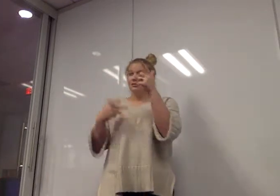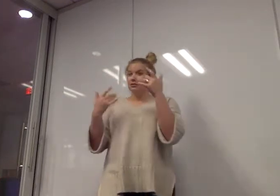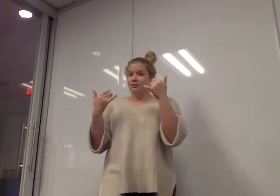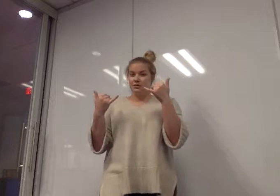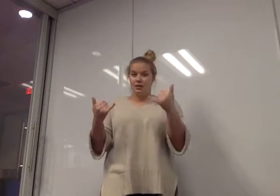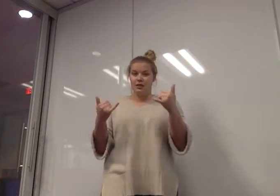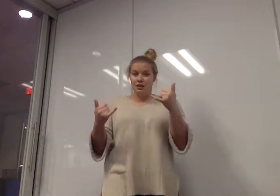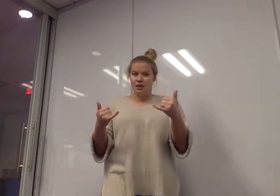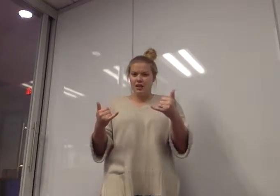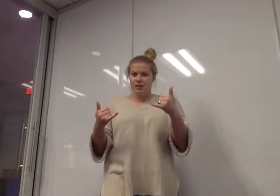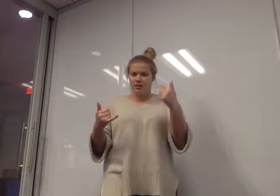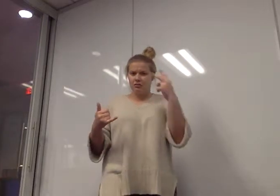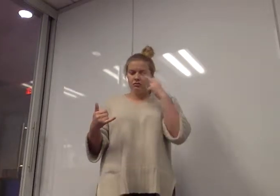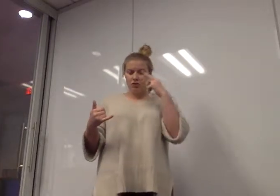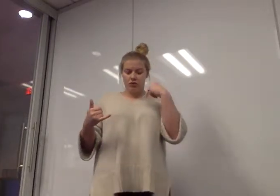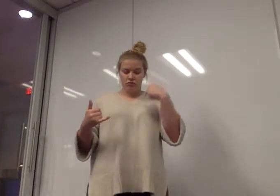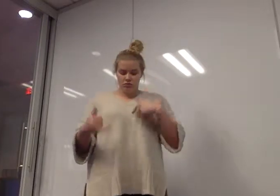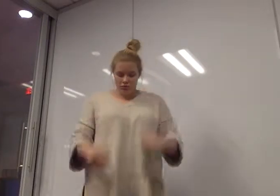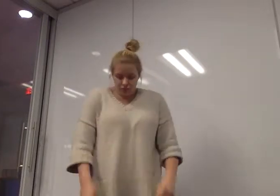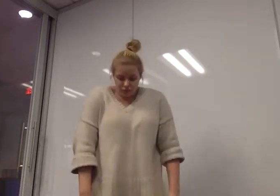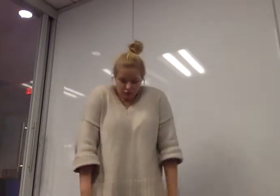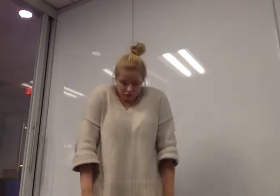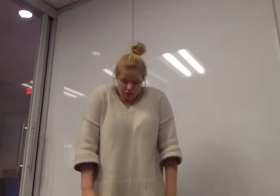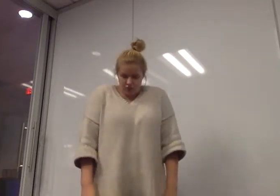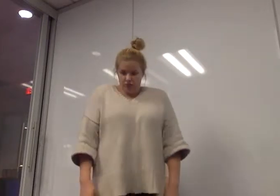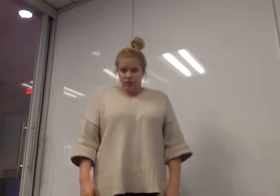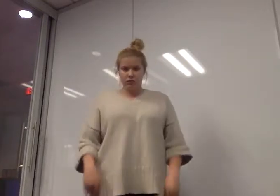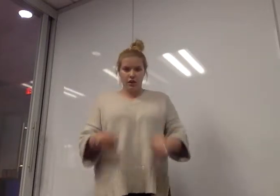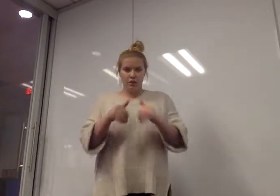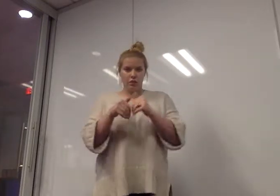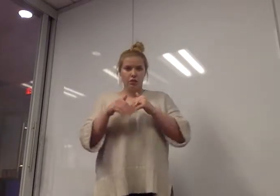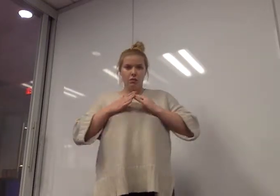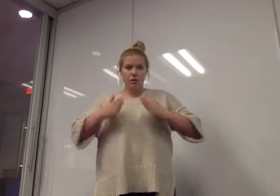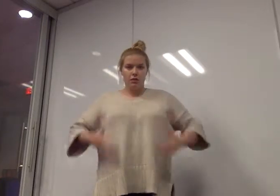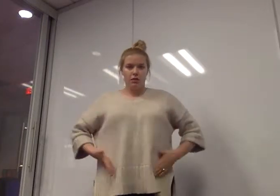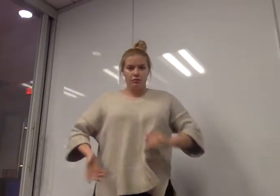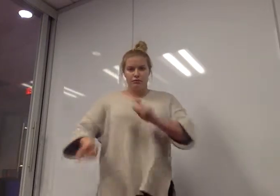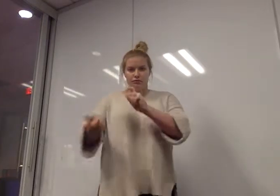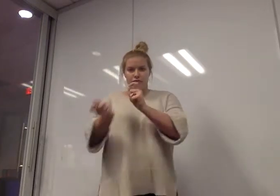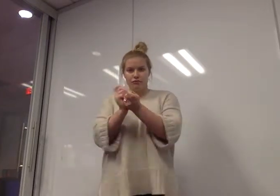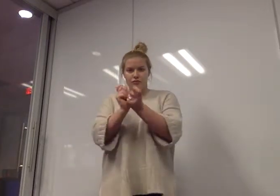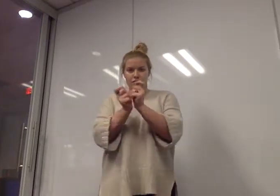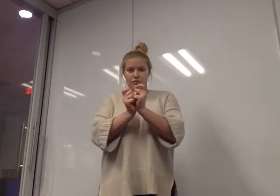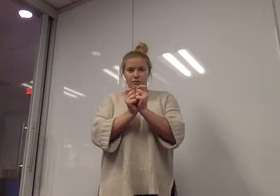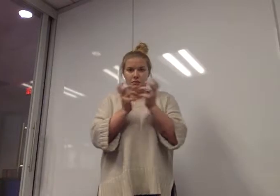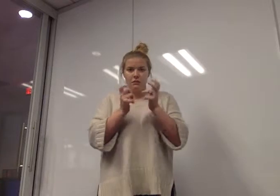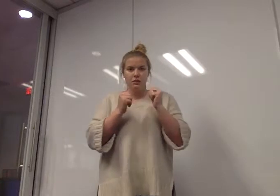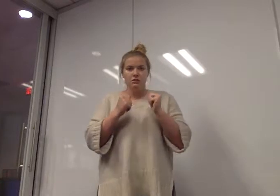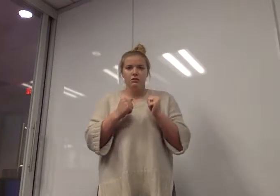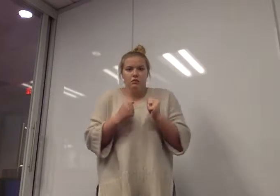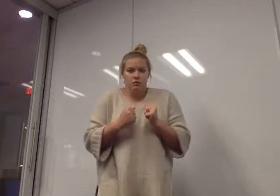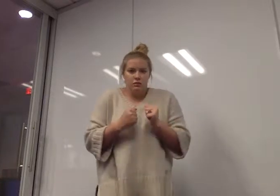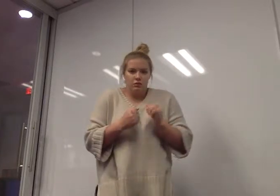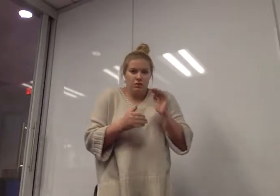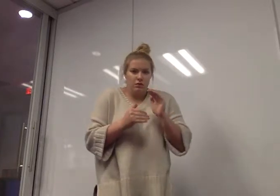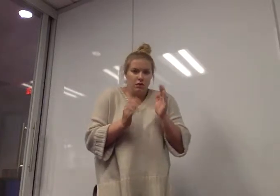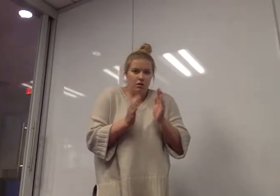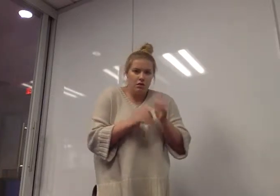little audit of your body and what you're doing with your body. So how many of you are sort of making yourself smaller? Maybe you're hunching, crossing